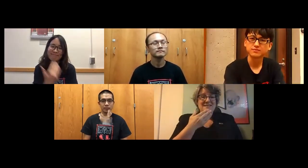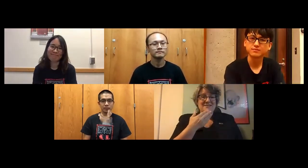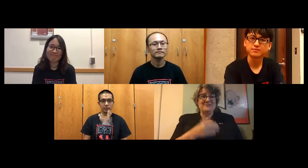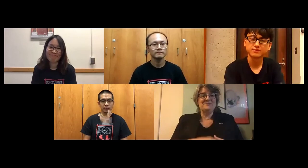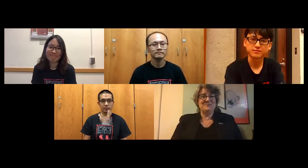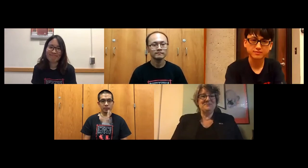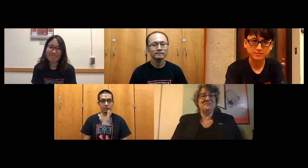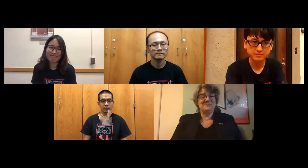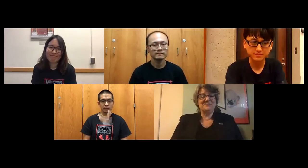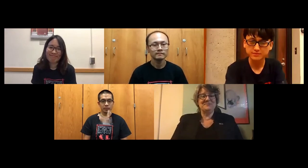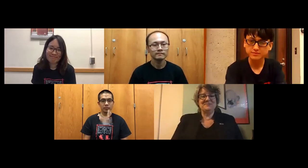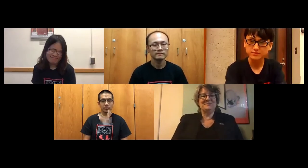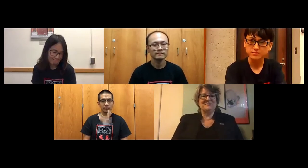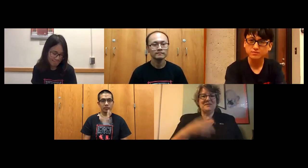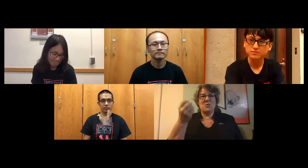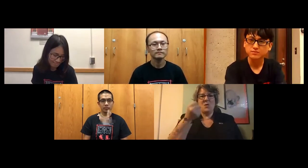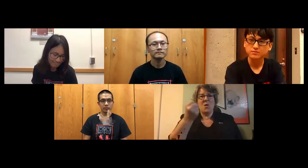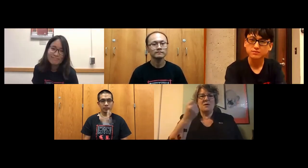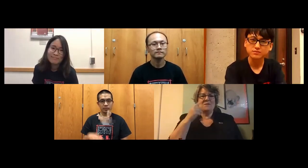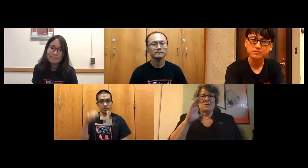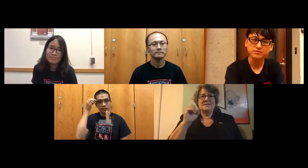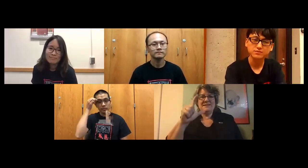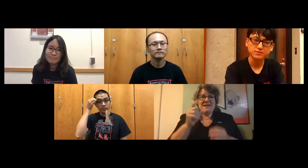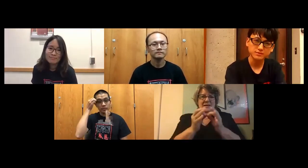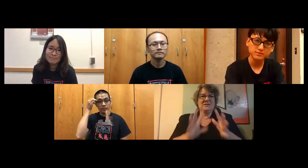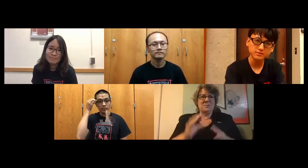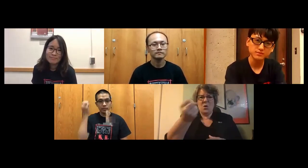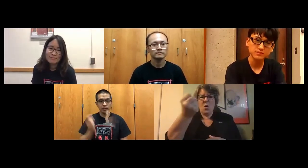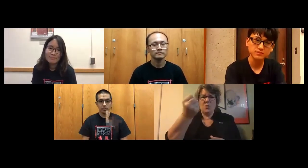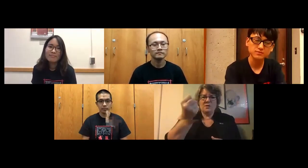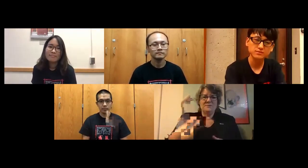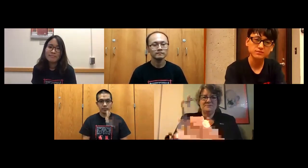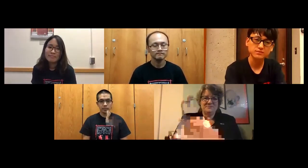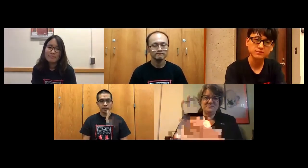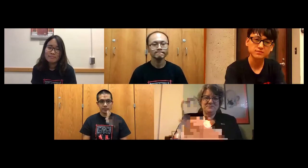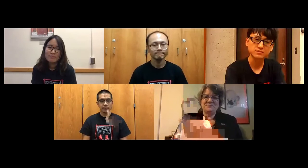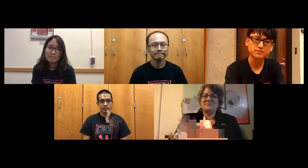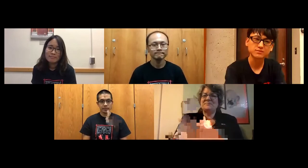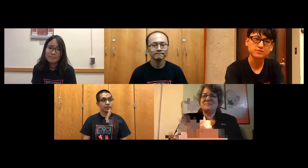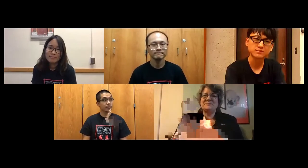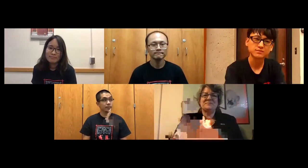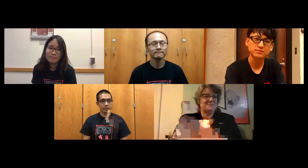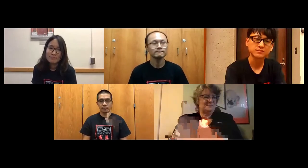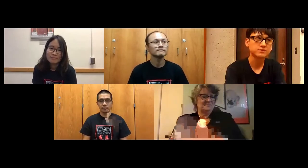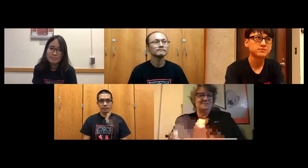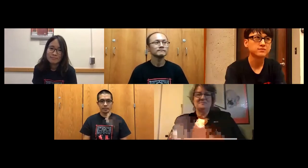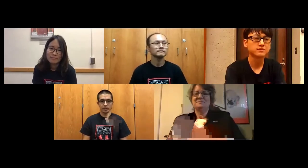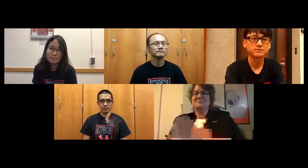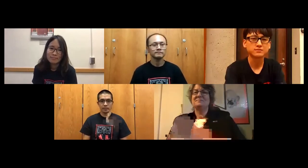you. Before we go to, it's a little fast again. So let's let them catch up. Thank you, Kai